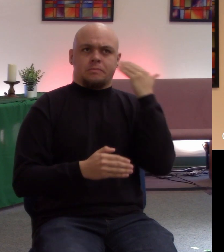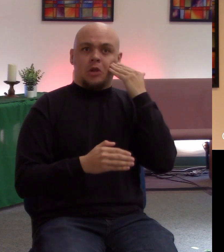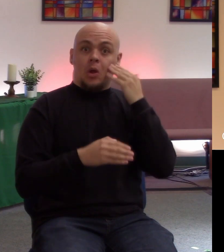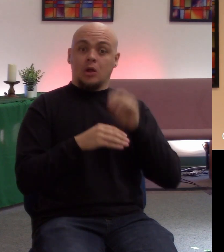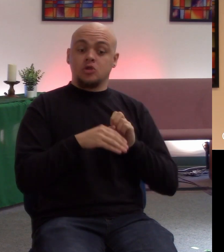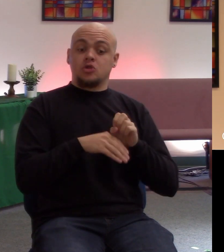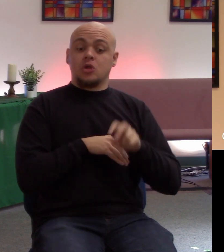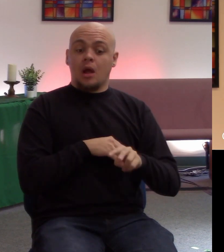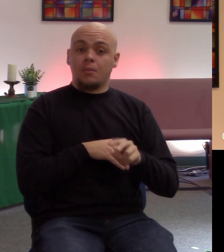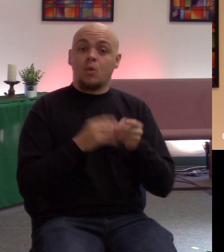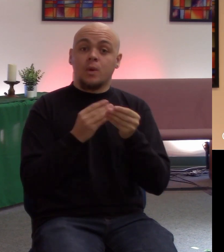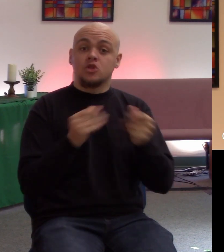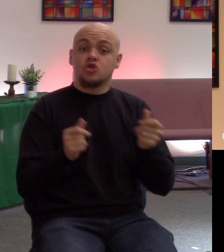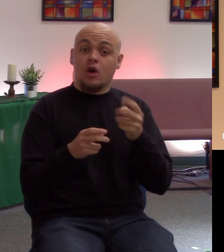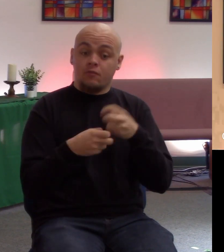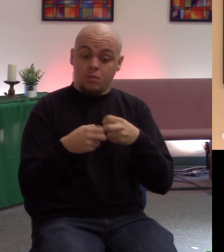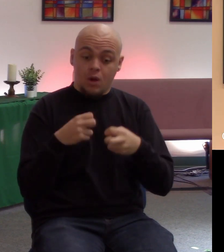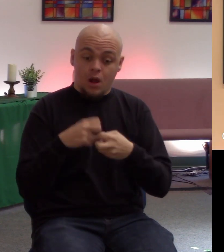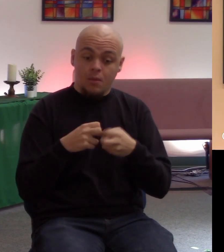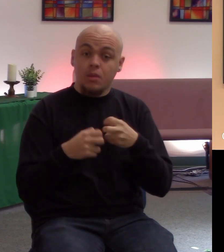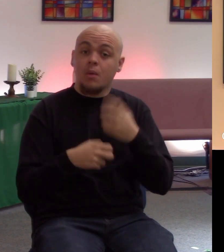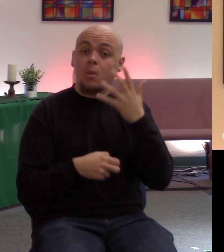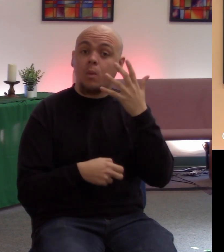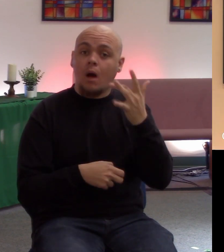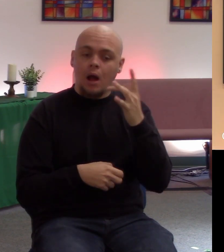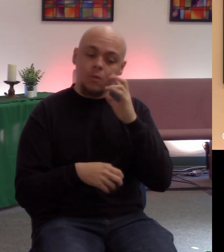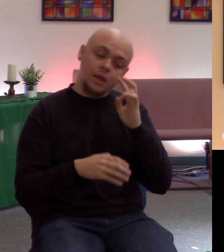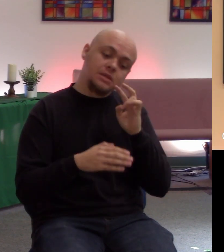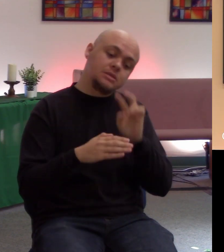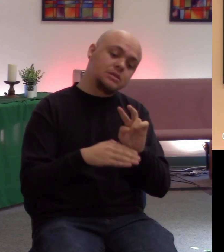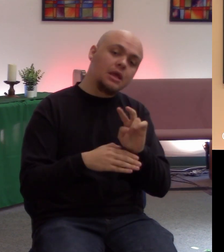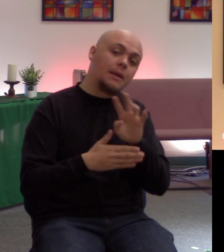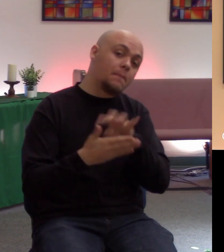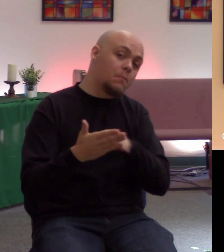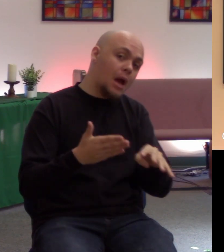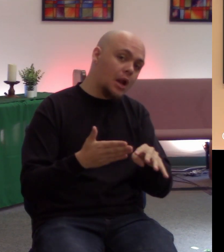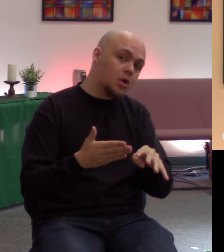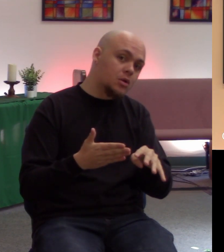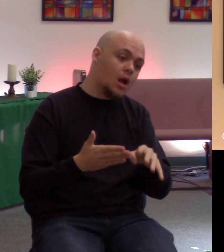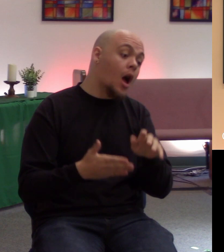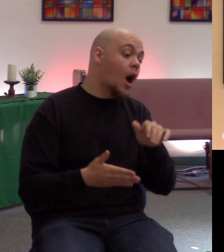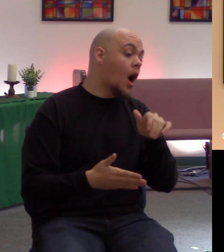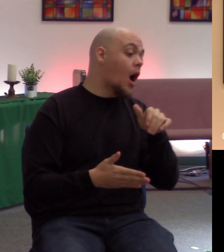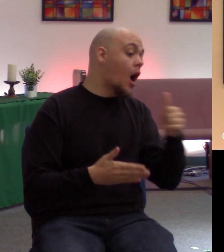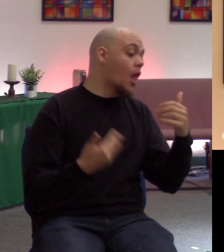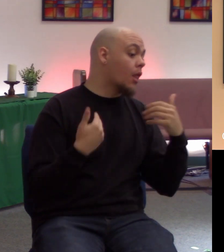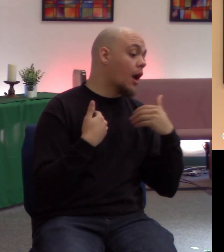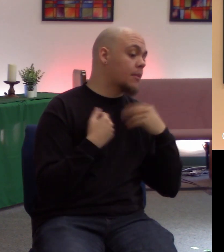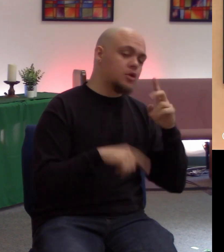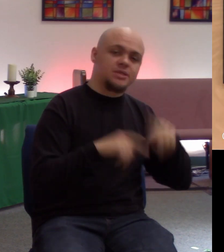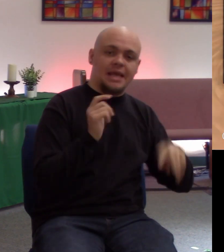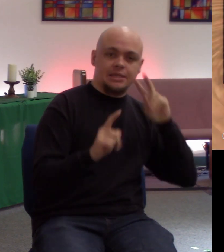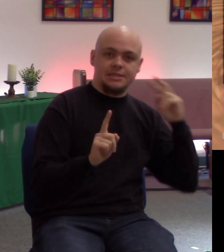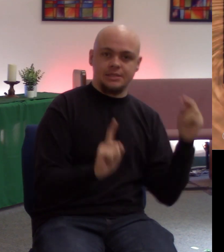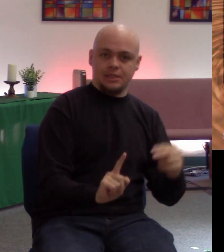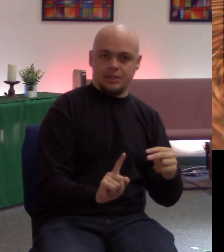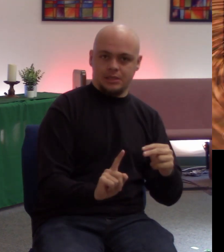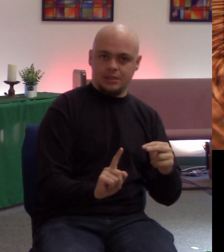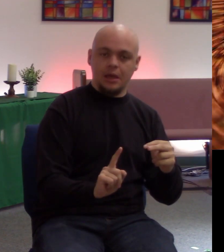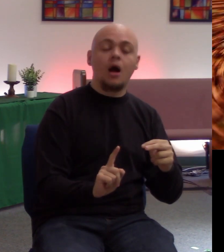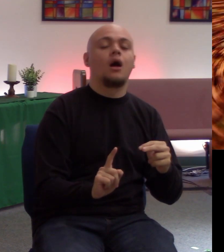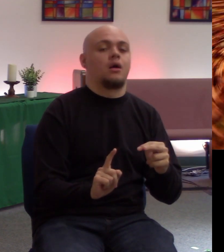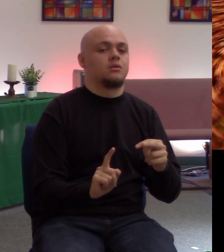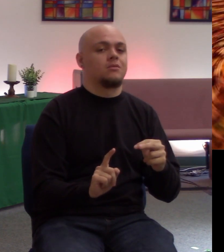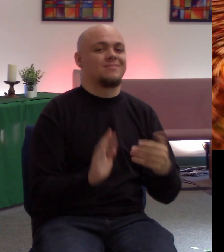in knowledge. And so we can solve problems because we're able to do this. We're able to see patterns that maybe others can't see.